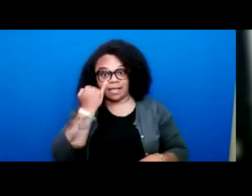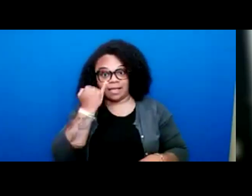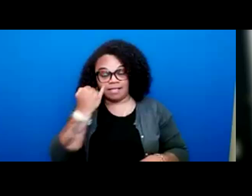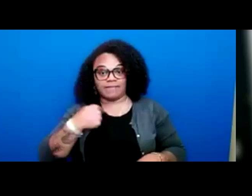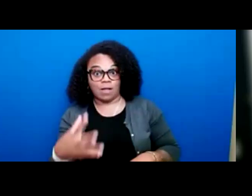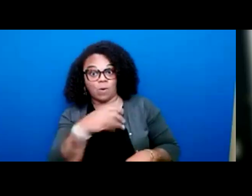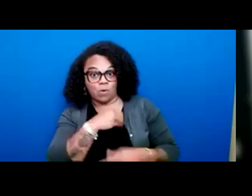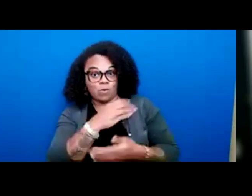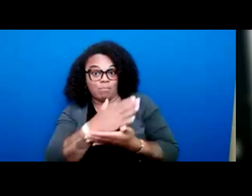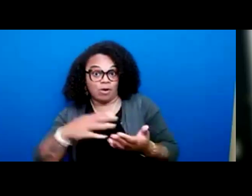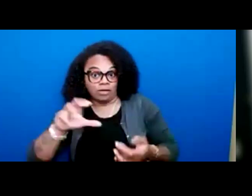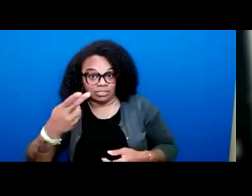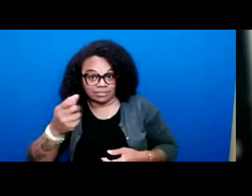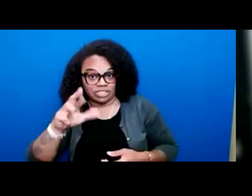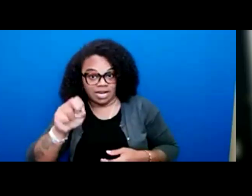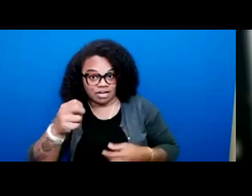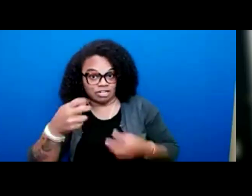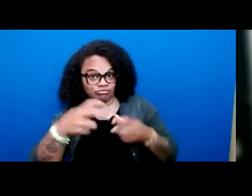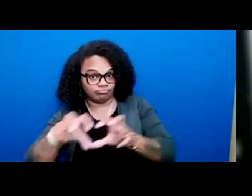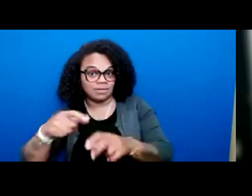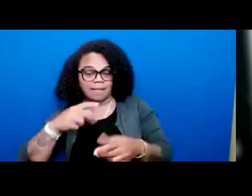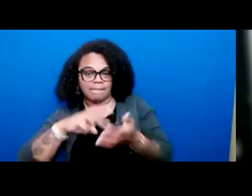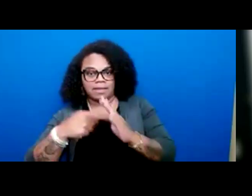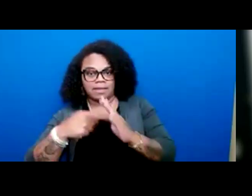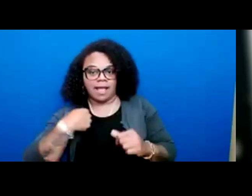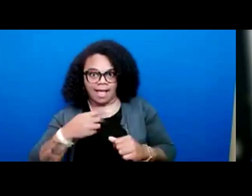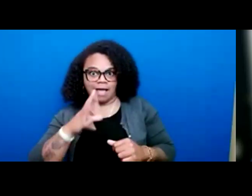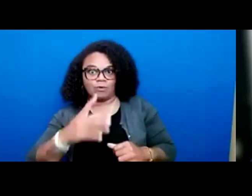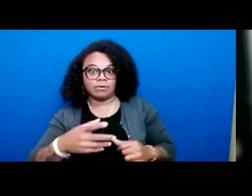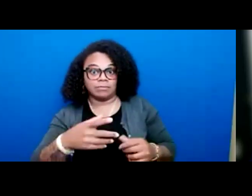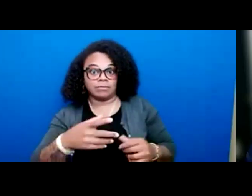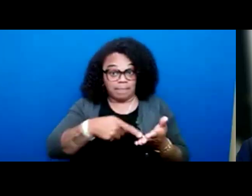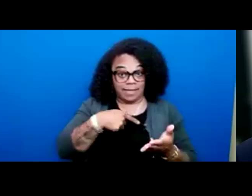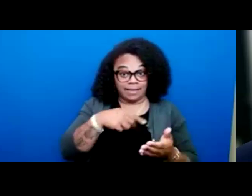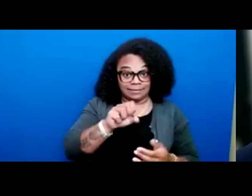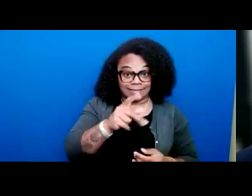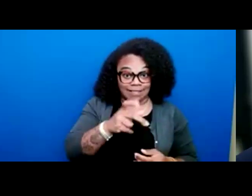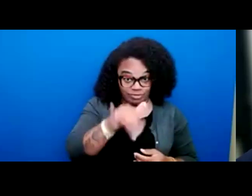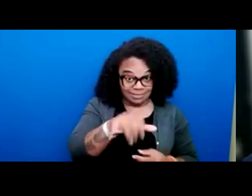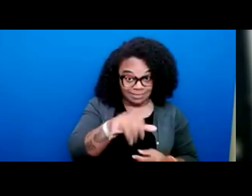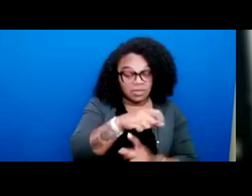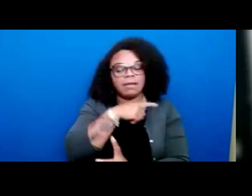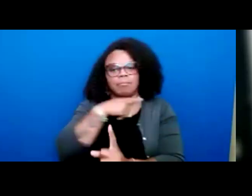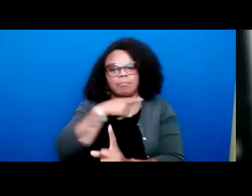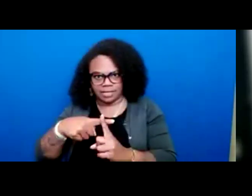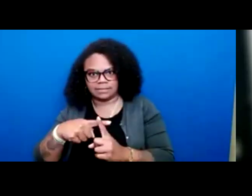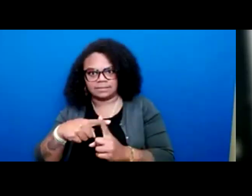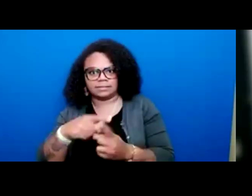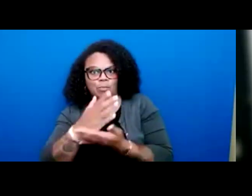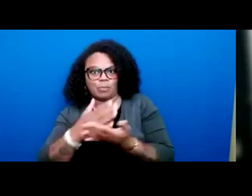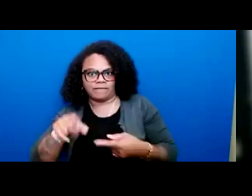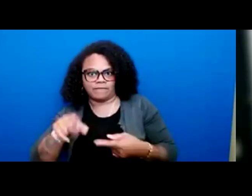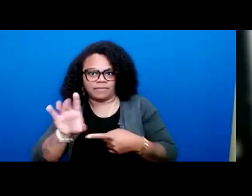be a shareholder under that S Corp. I get a salary, and then I have an entitlement to the profits that